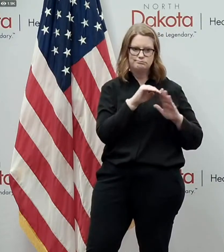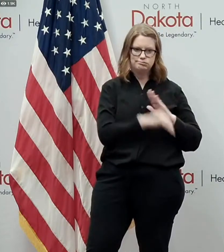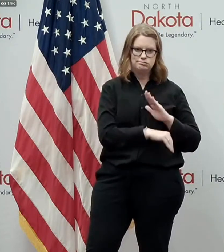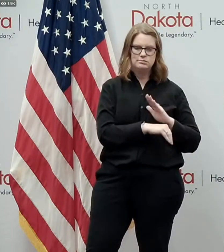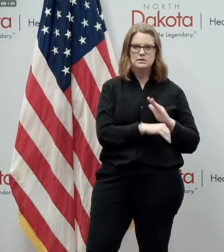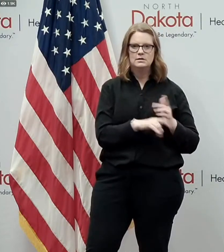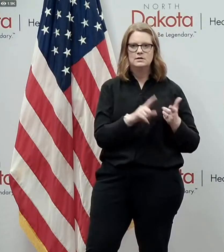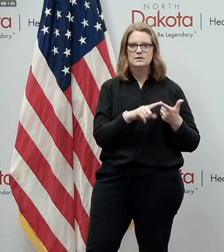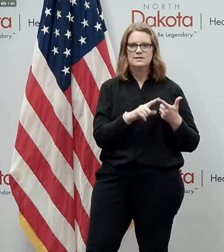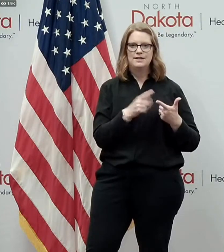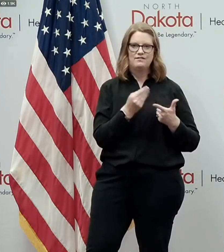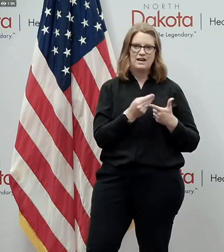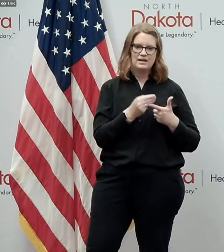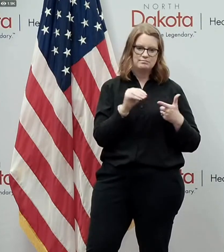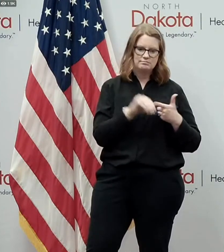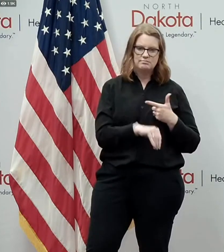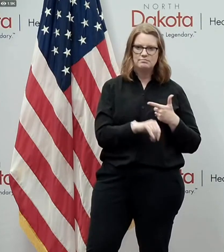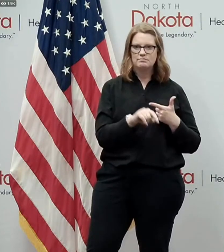the financial crash of